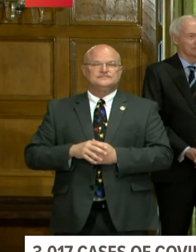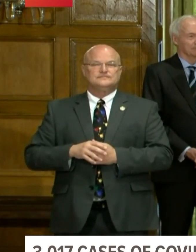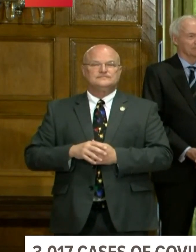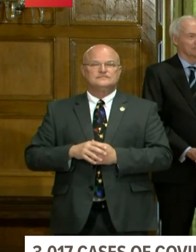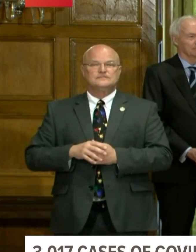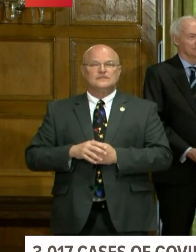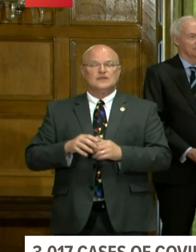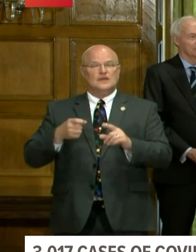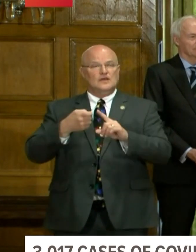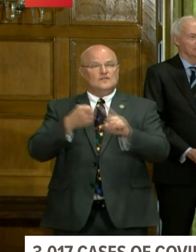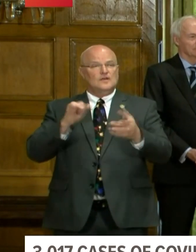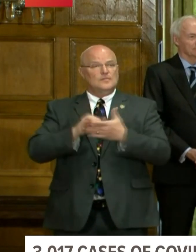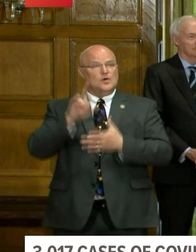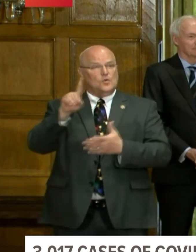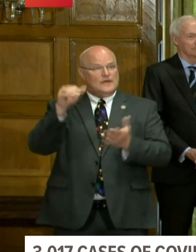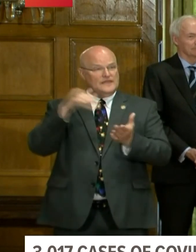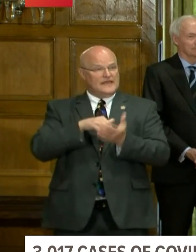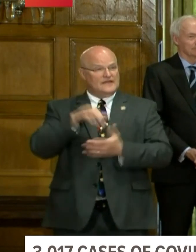Of the